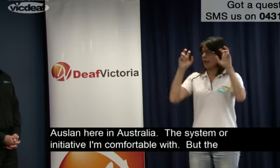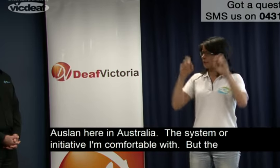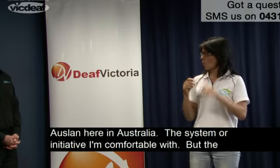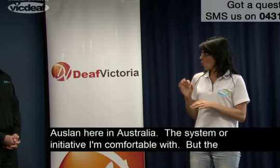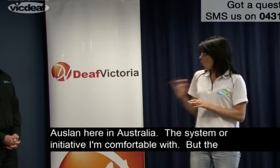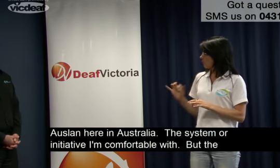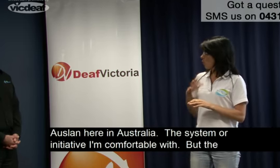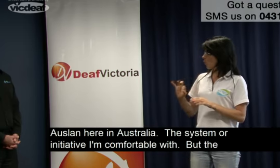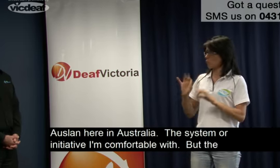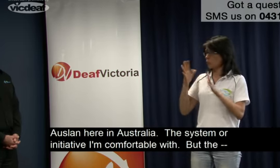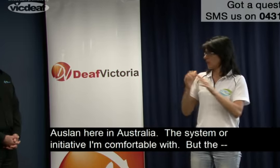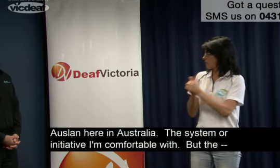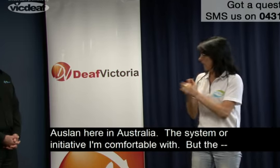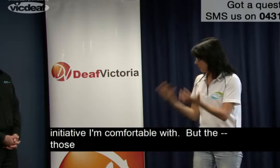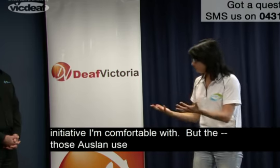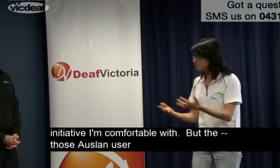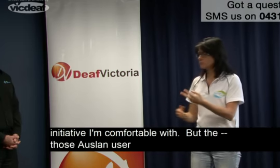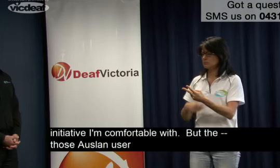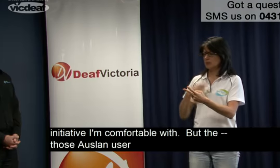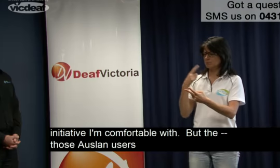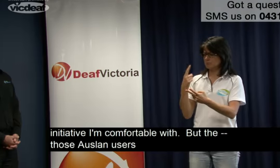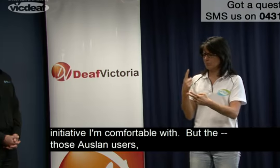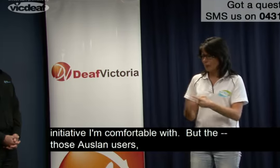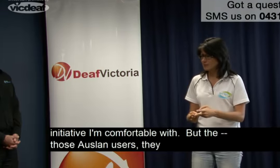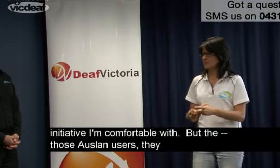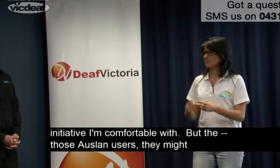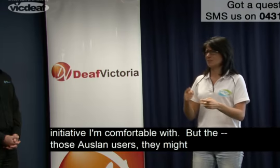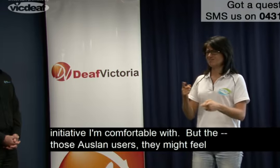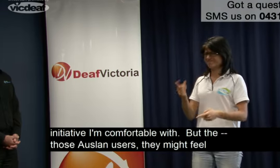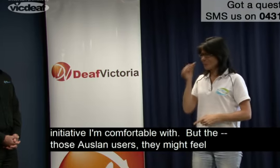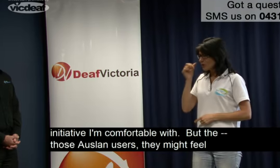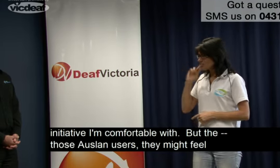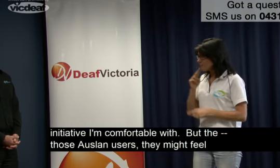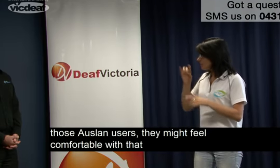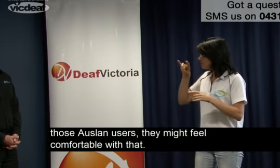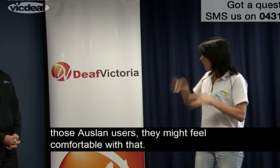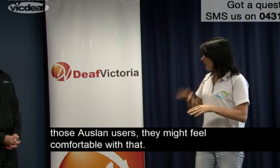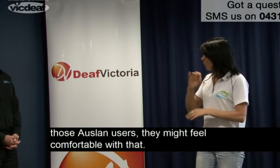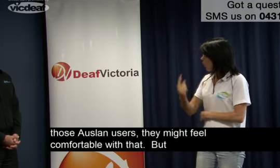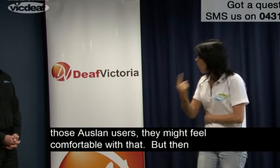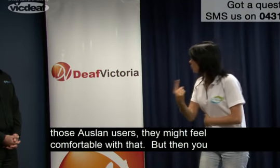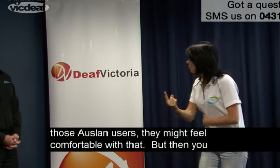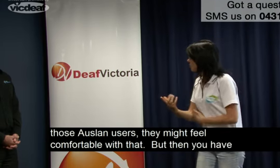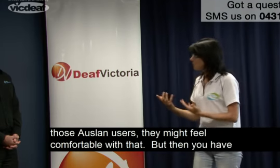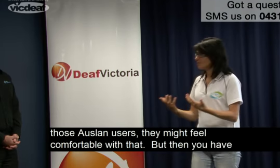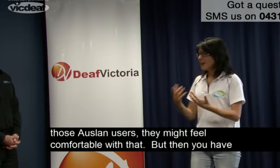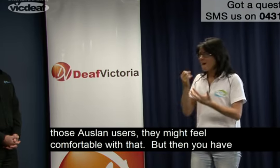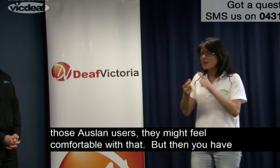that, okay? But then you have those who have cochlear implants that may not be comfortable with that idea. And remember, it's not